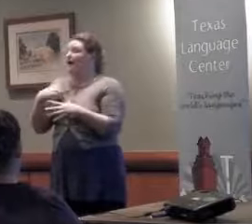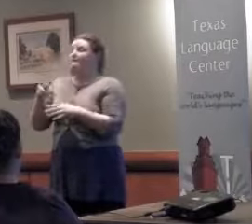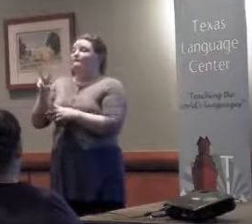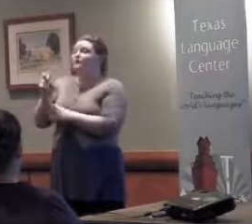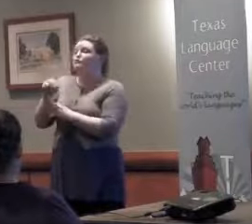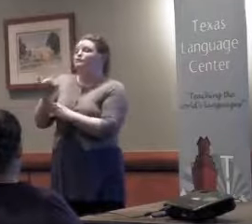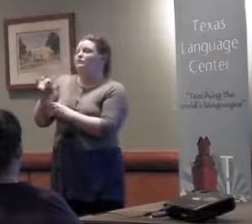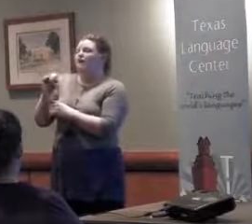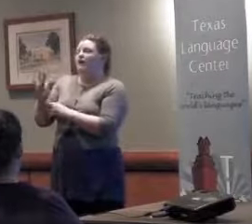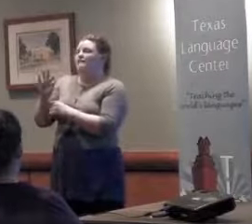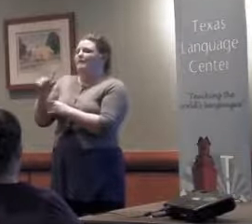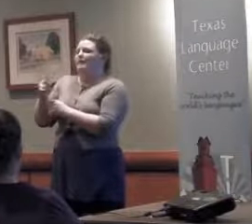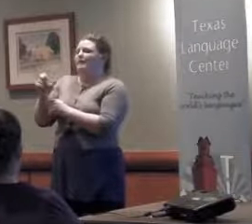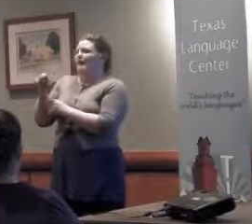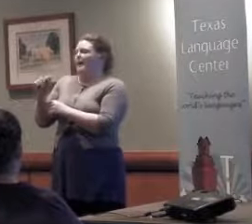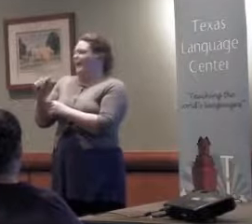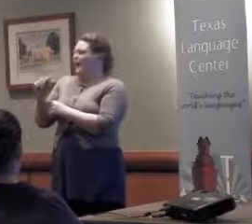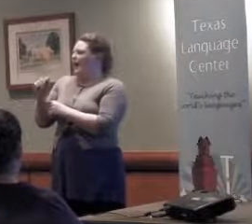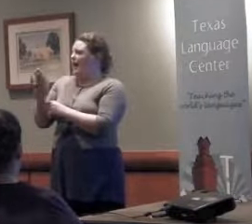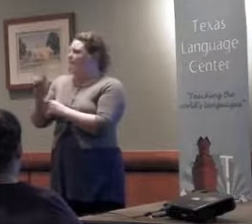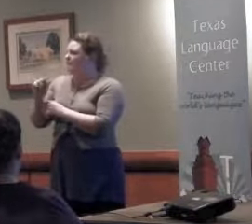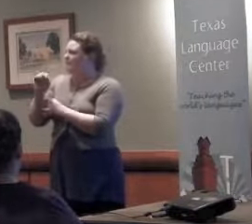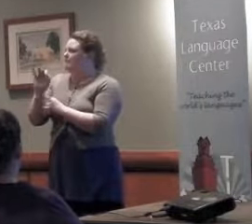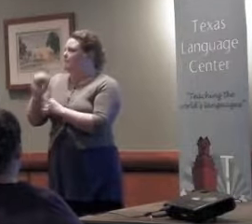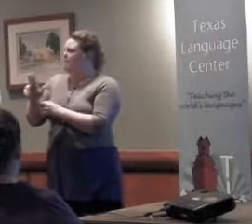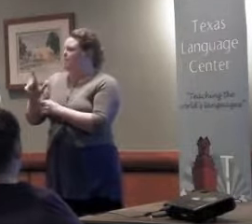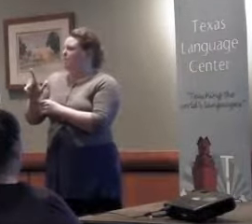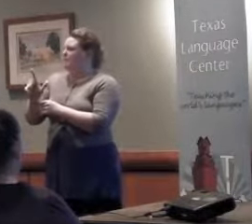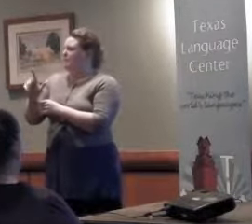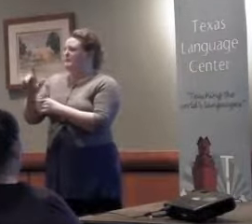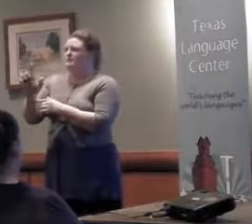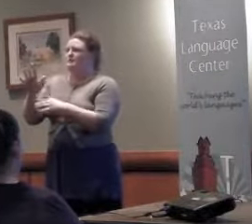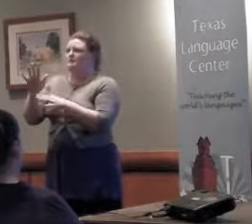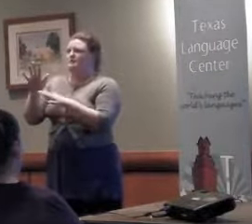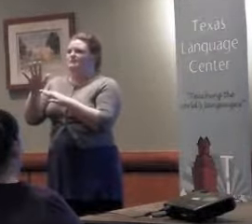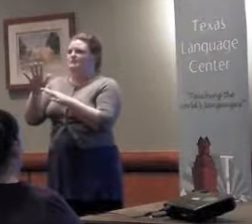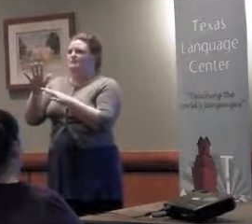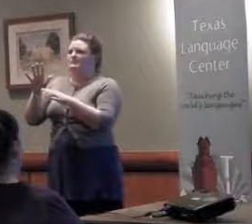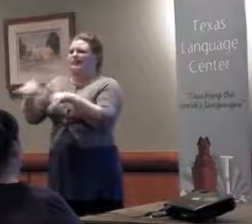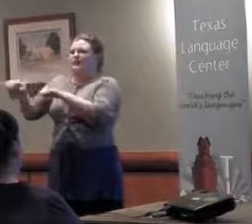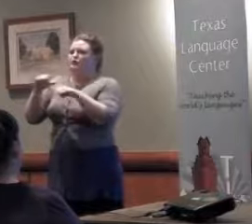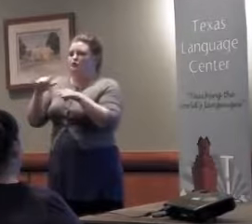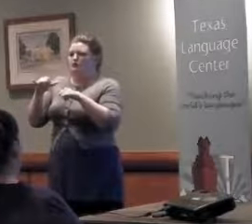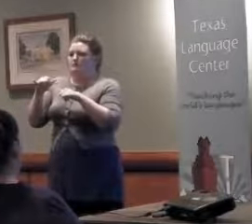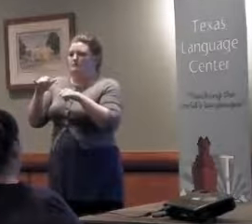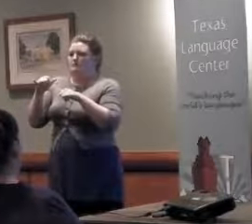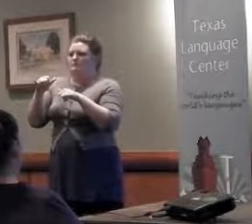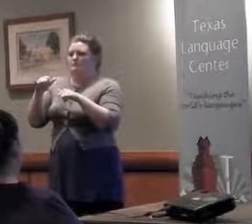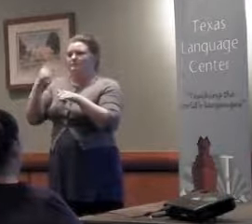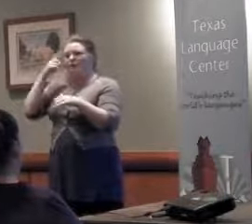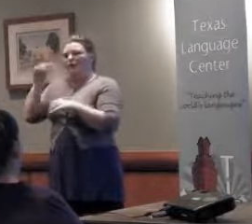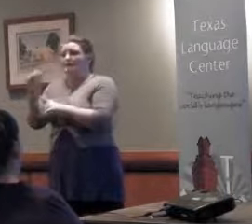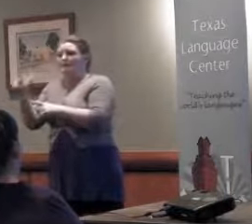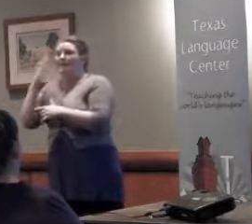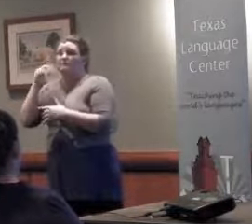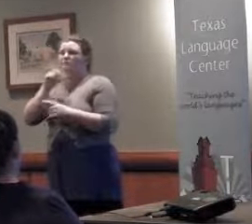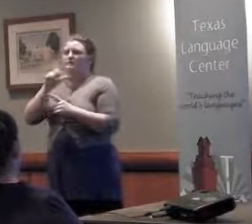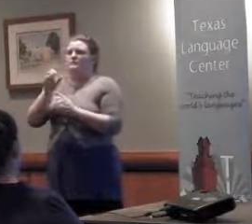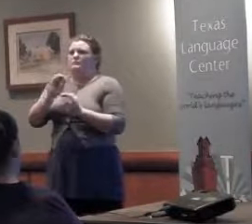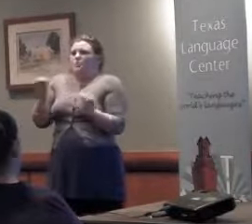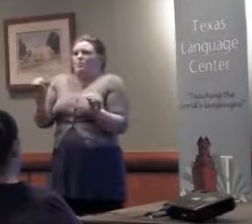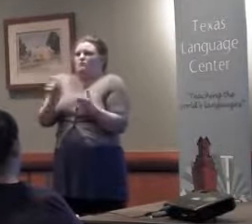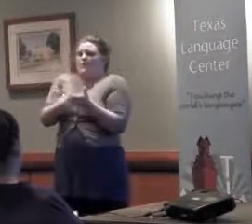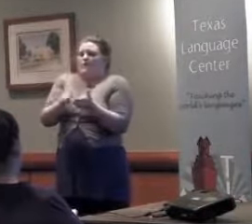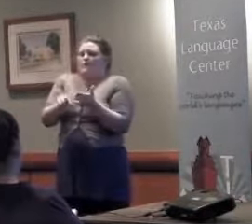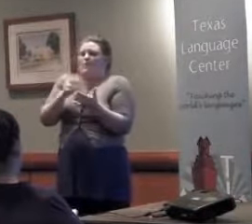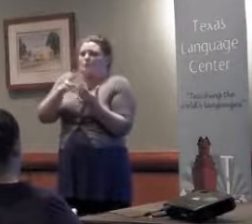version of the actual standards for ASL, because there's not a writing component or a reading component. There's a